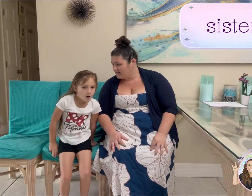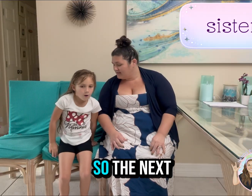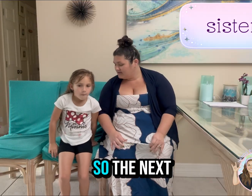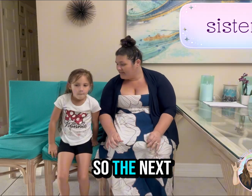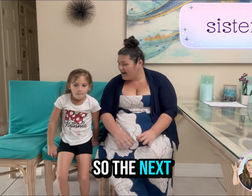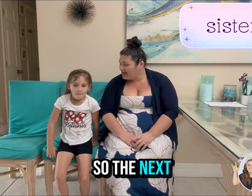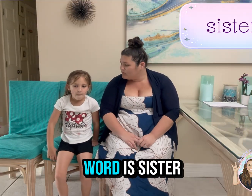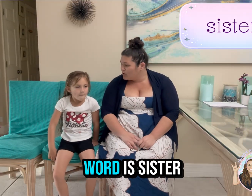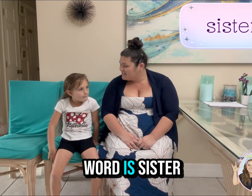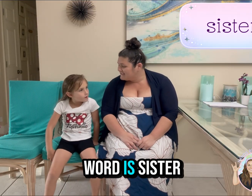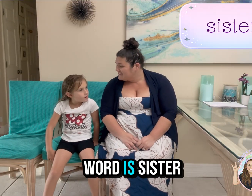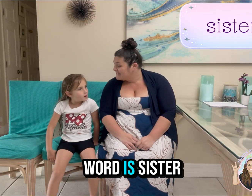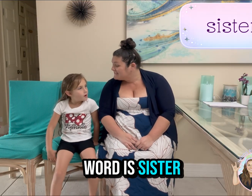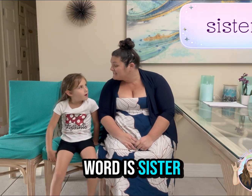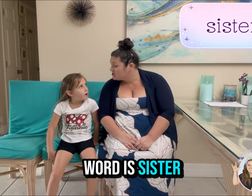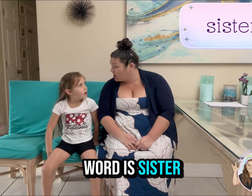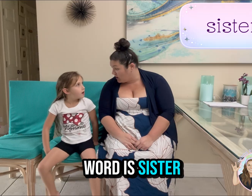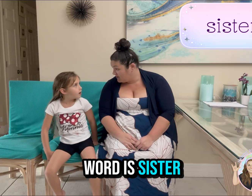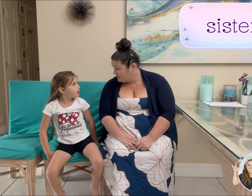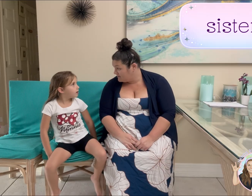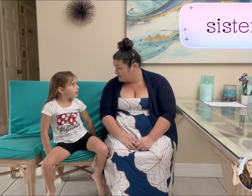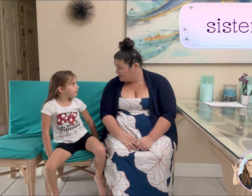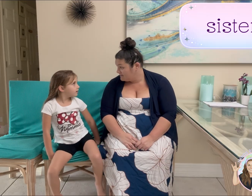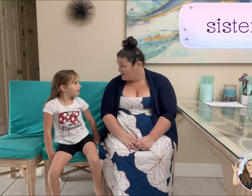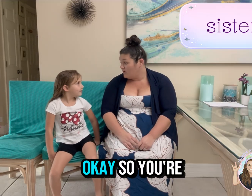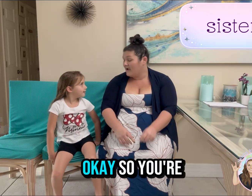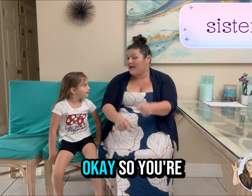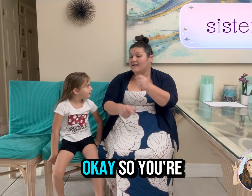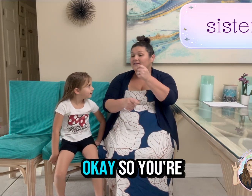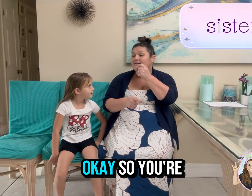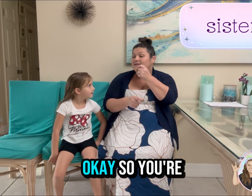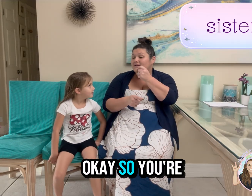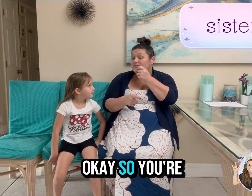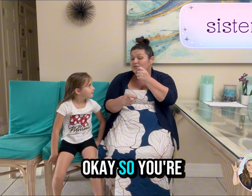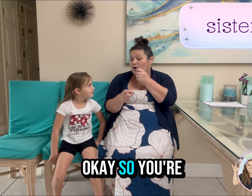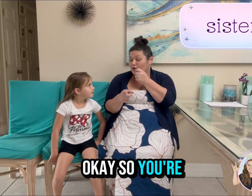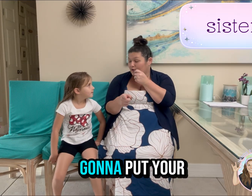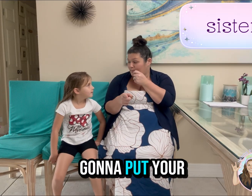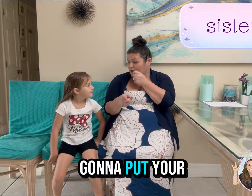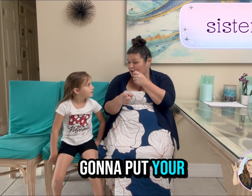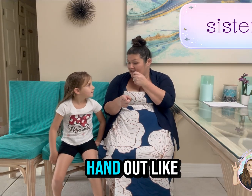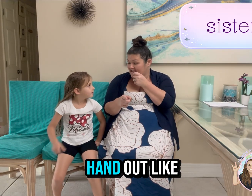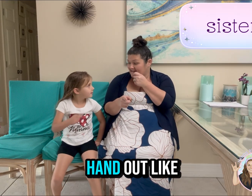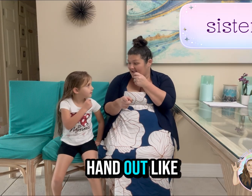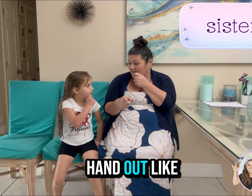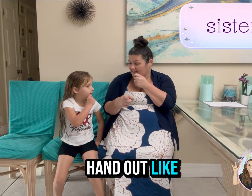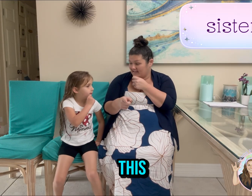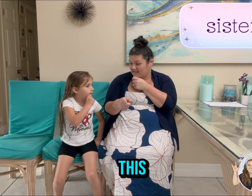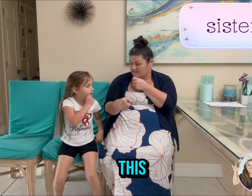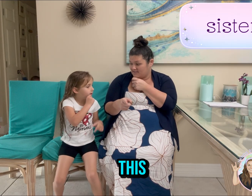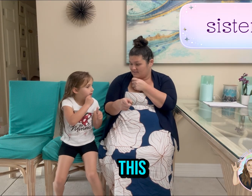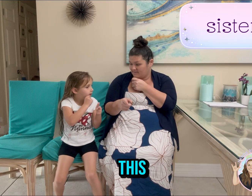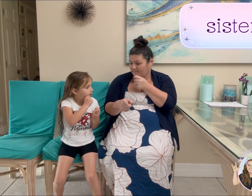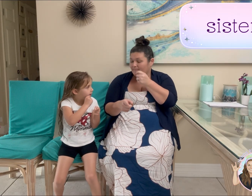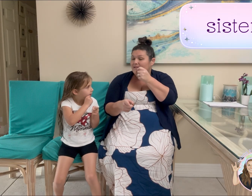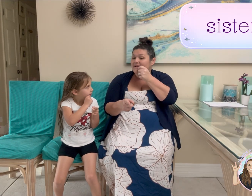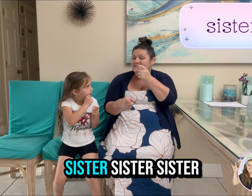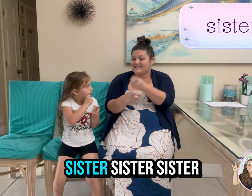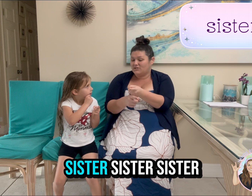So the next word is sister. Okay? So you're going to put your hand out like this.